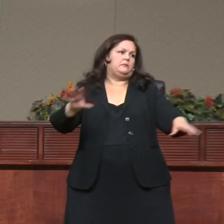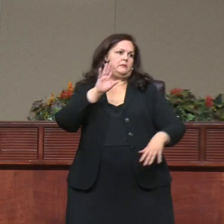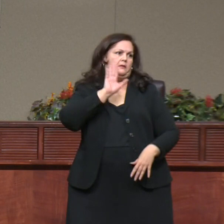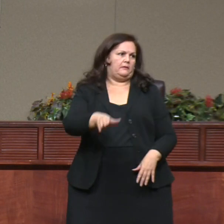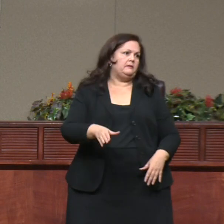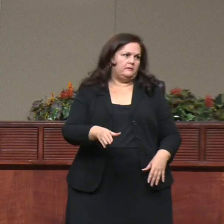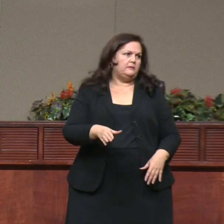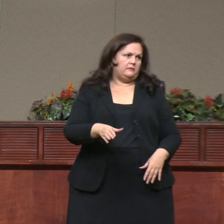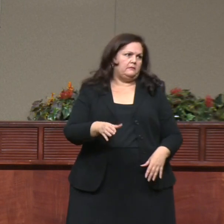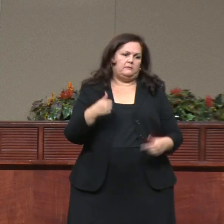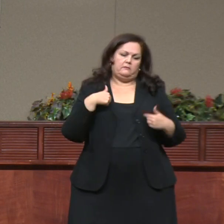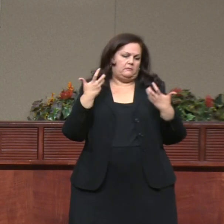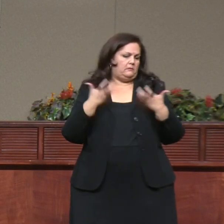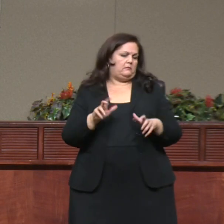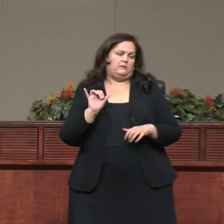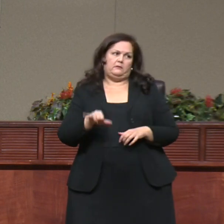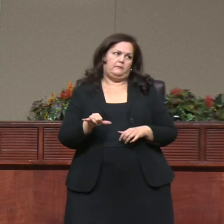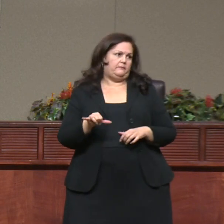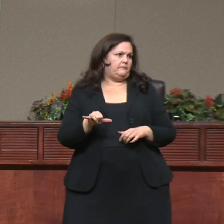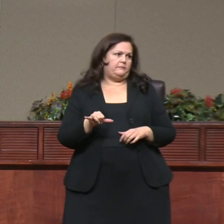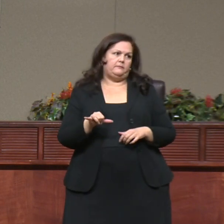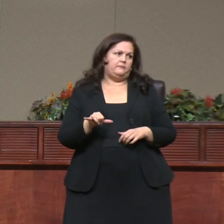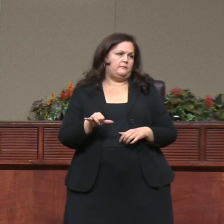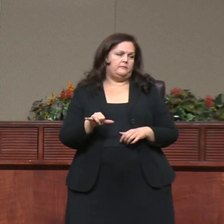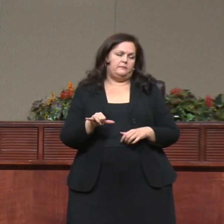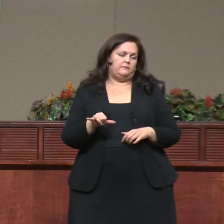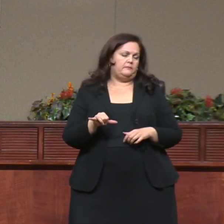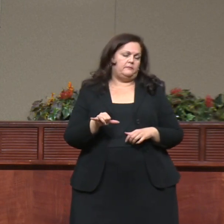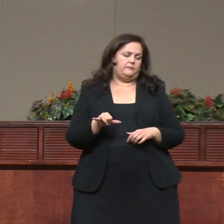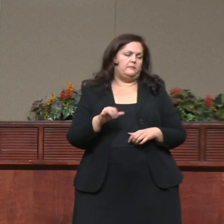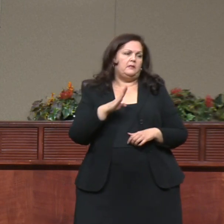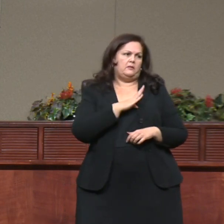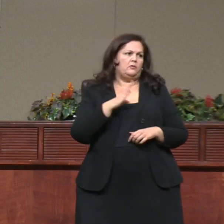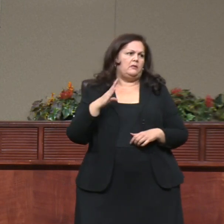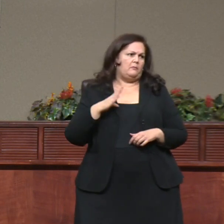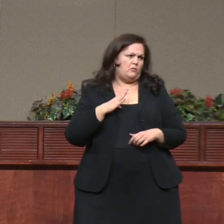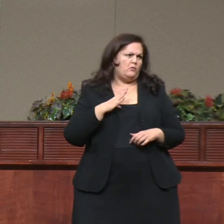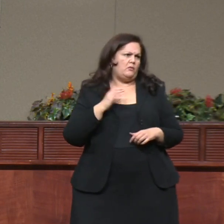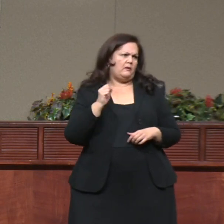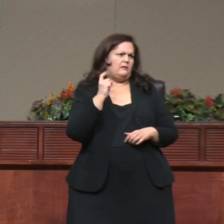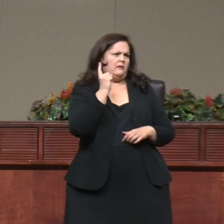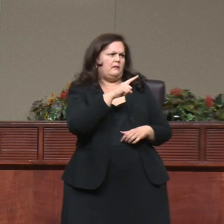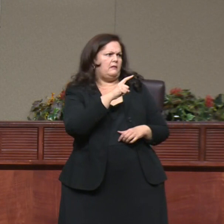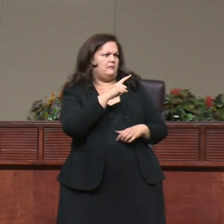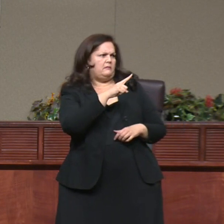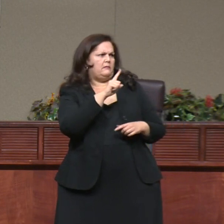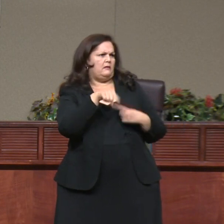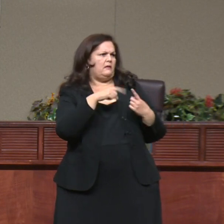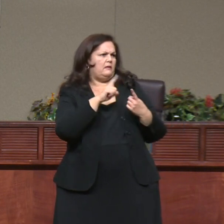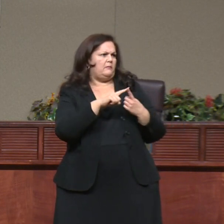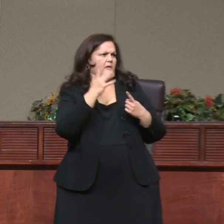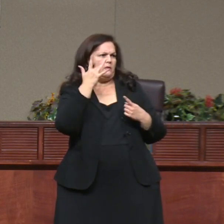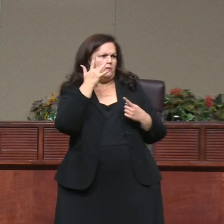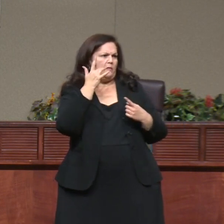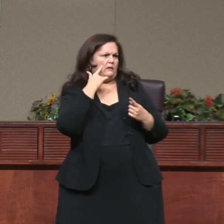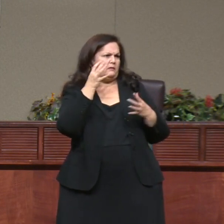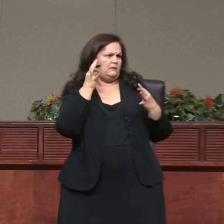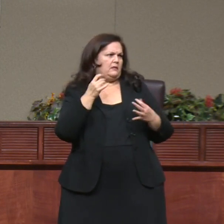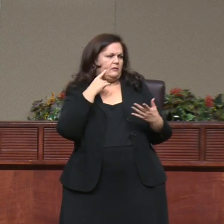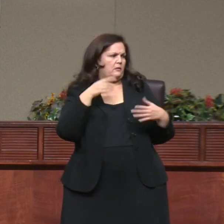that's what we don't want to. And the board can answer the question with regard to why they decided to